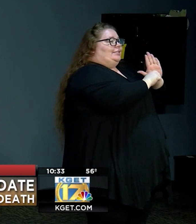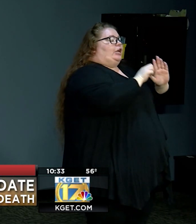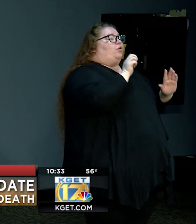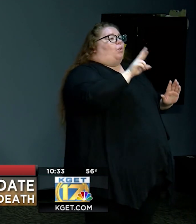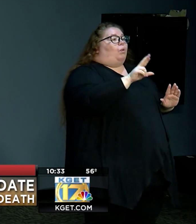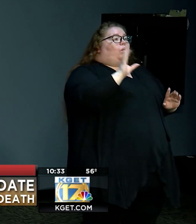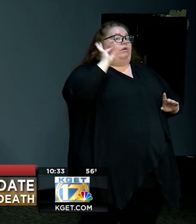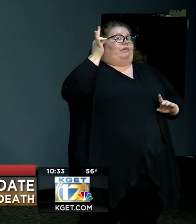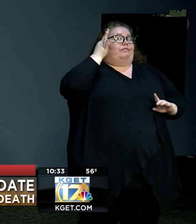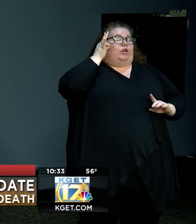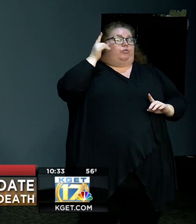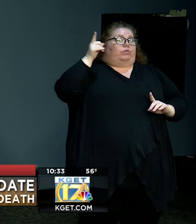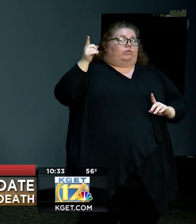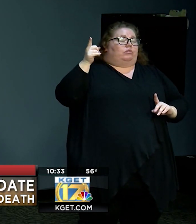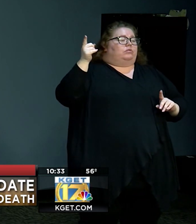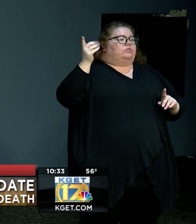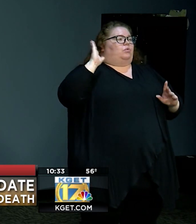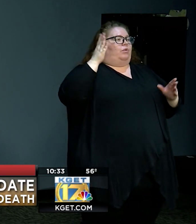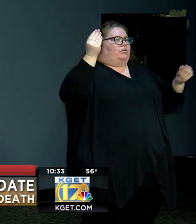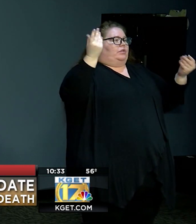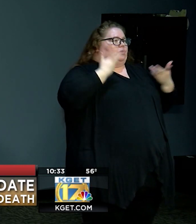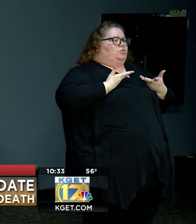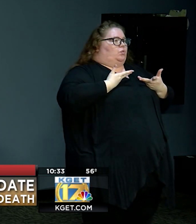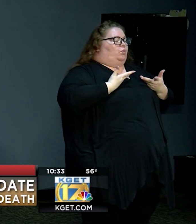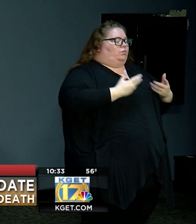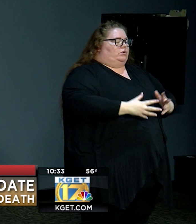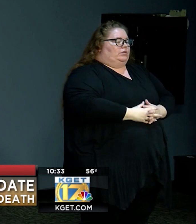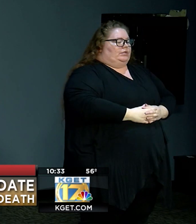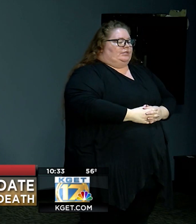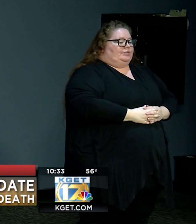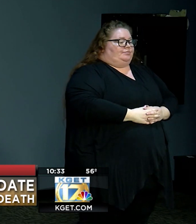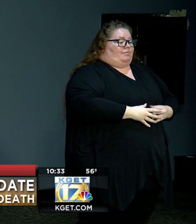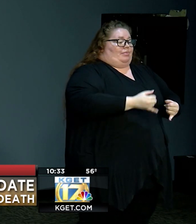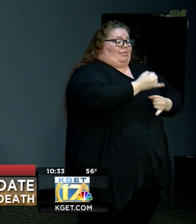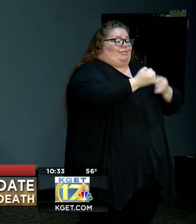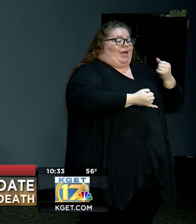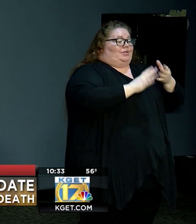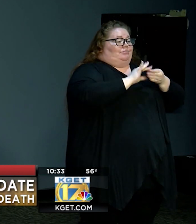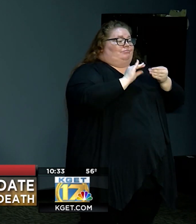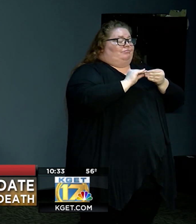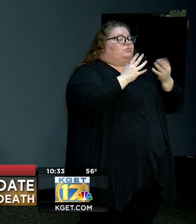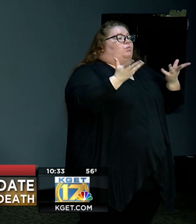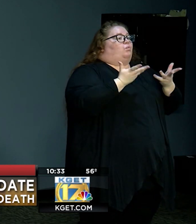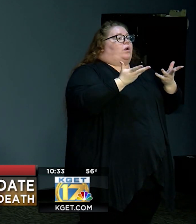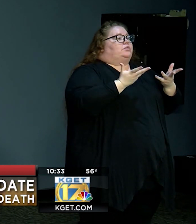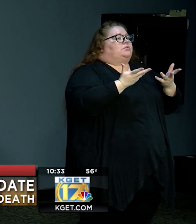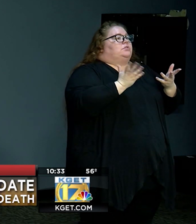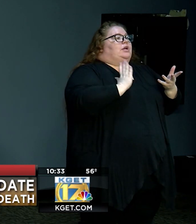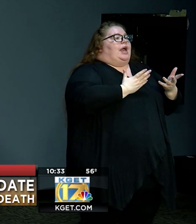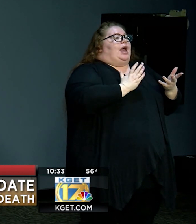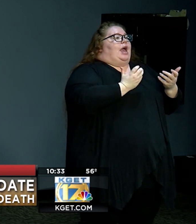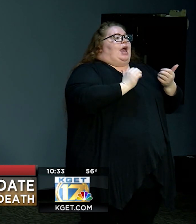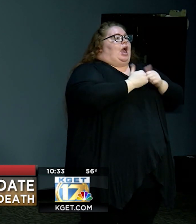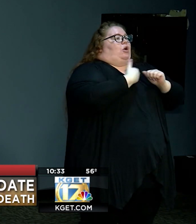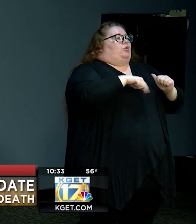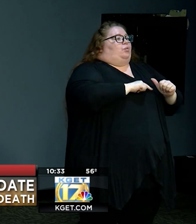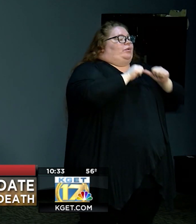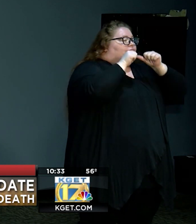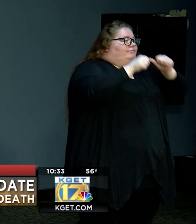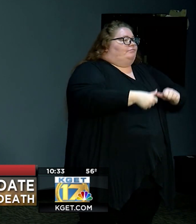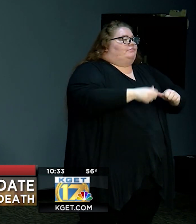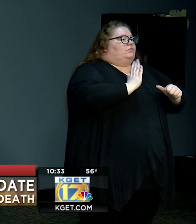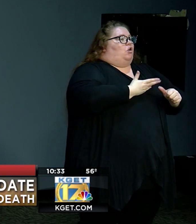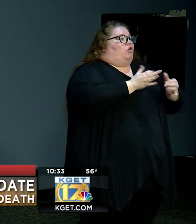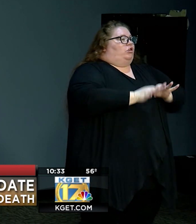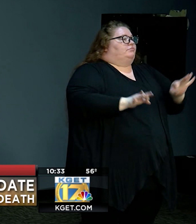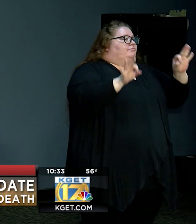federal partners in this. But I think the last message about maintaining our essential services again is that if you need us, the